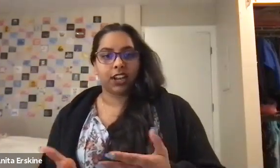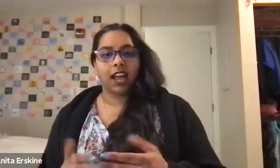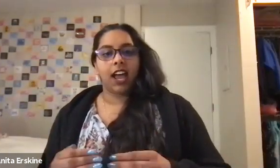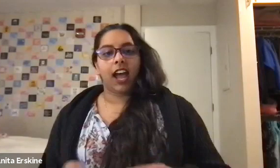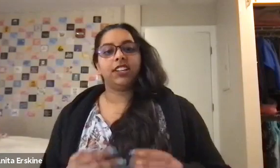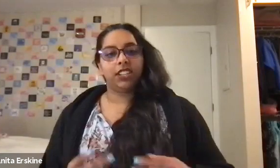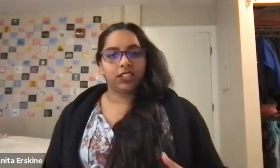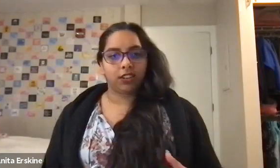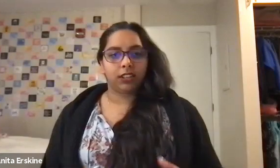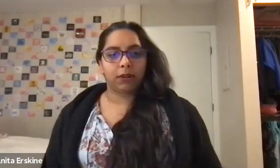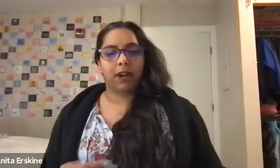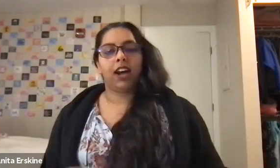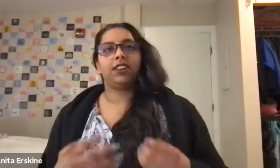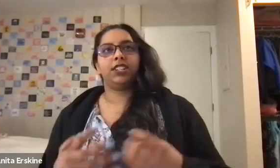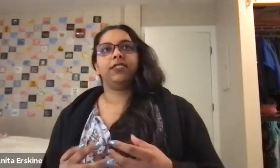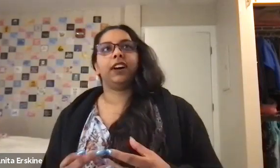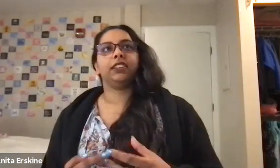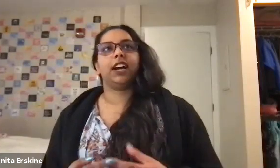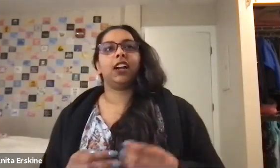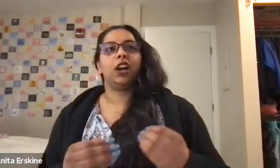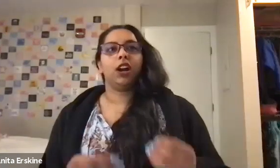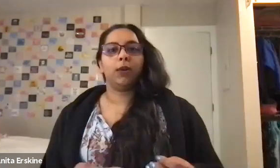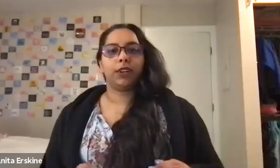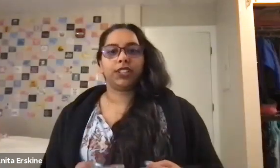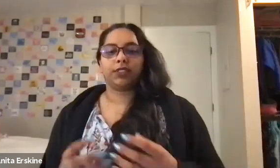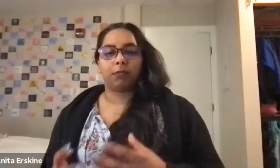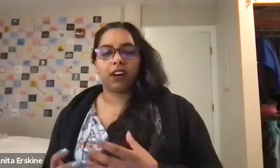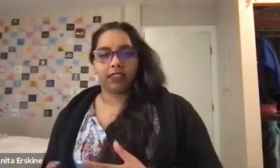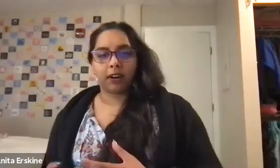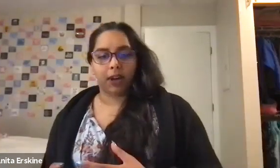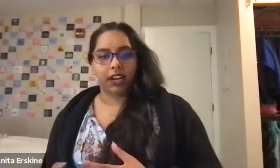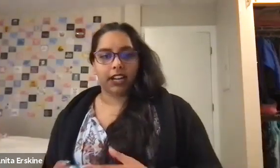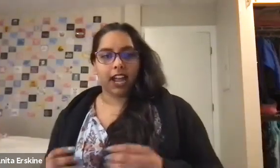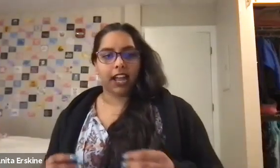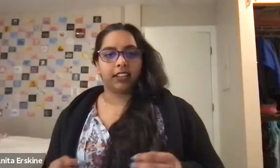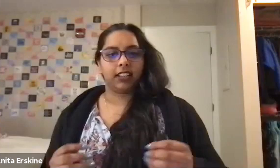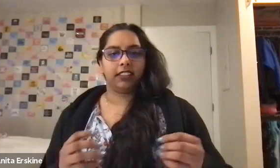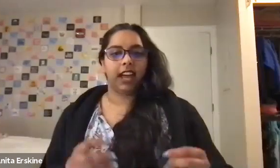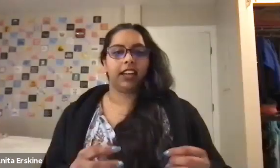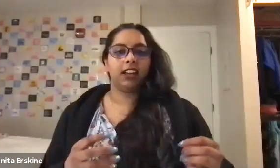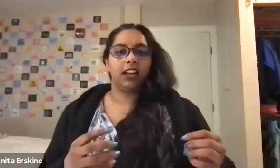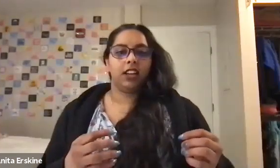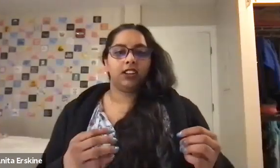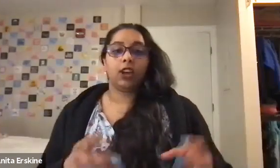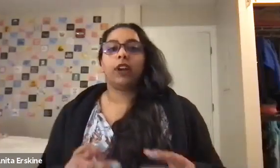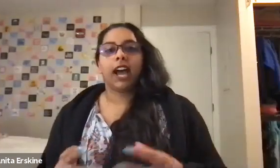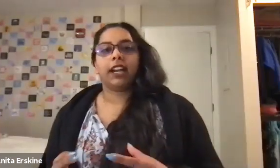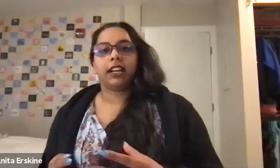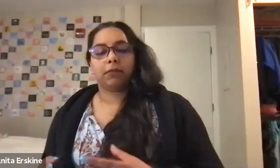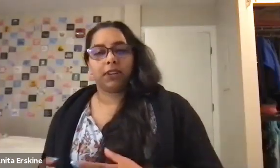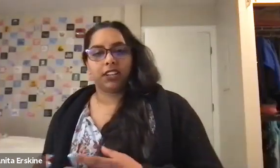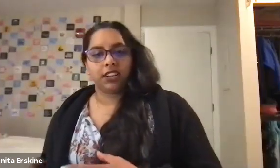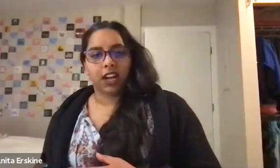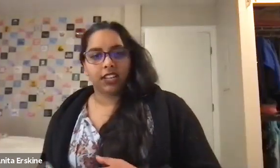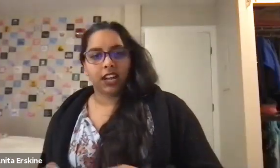user, and she told them about how she felt like her wheelchair was a part of her body, and that no one had